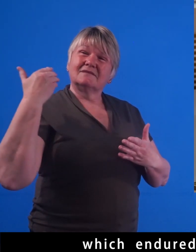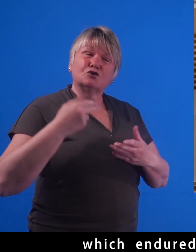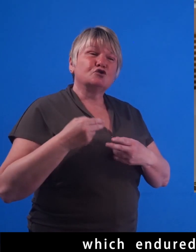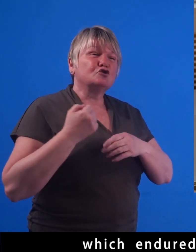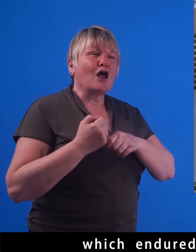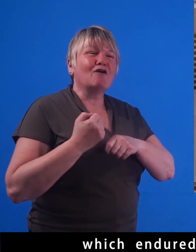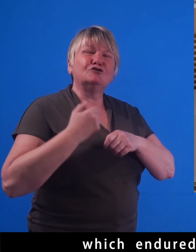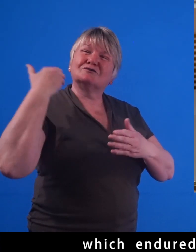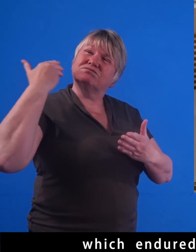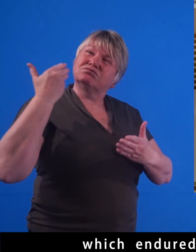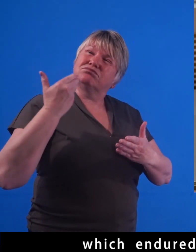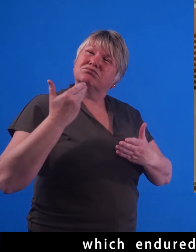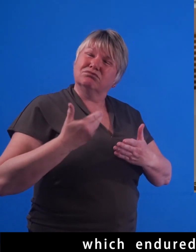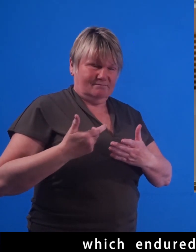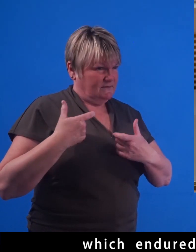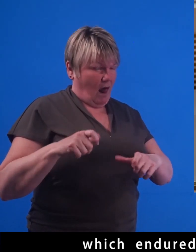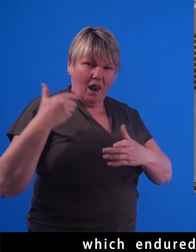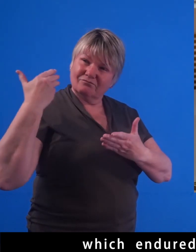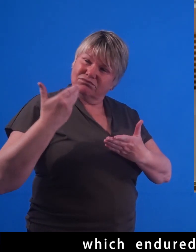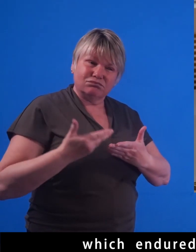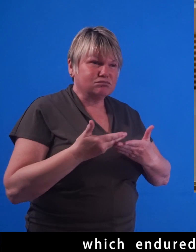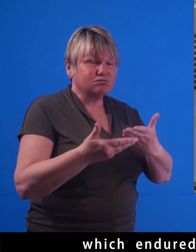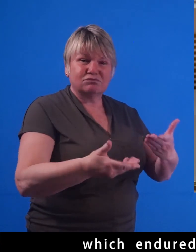which endured for several generations.